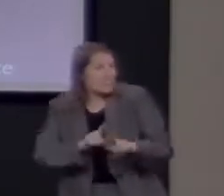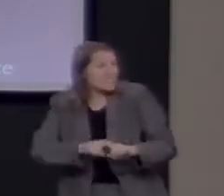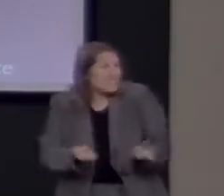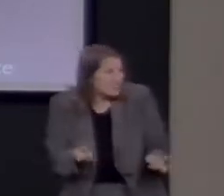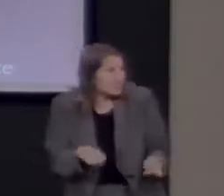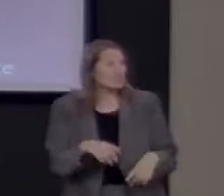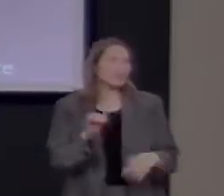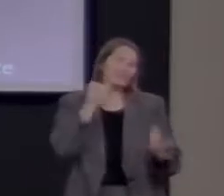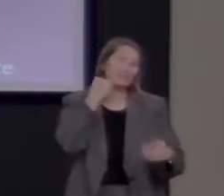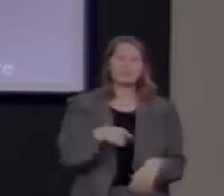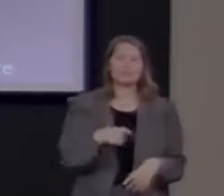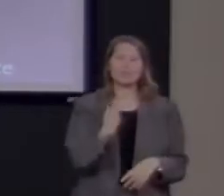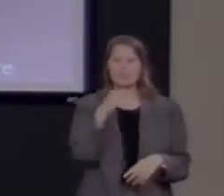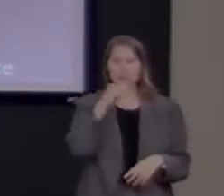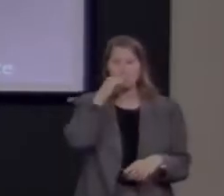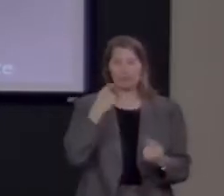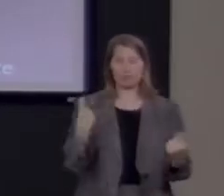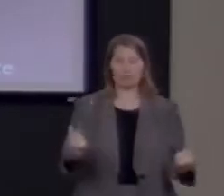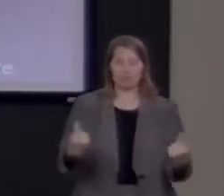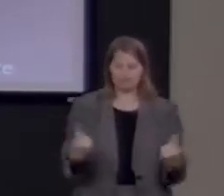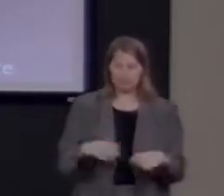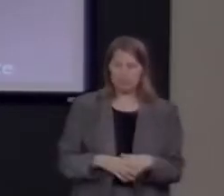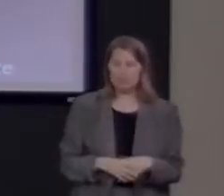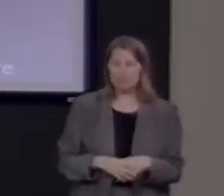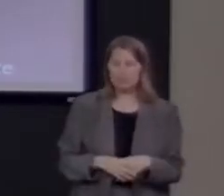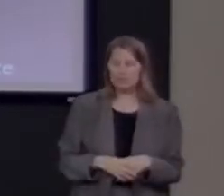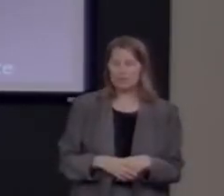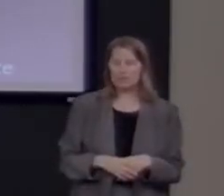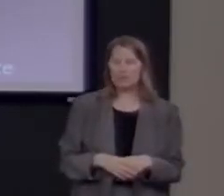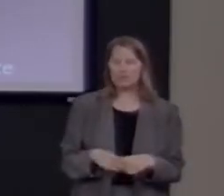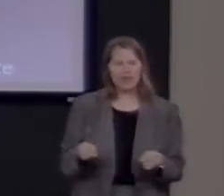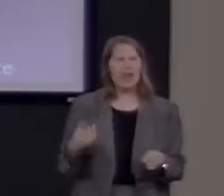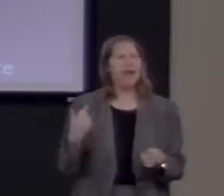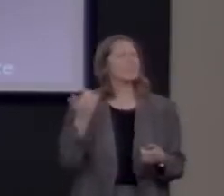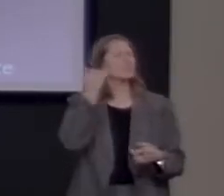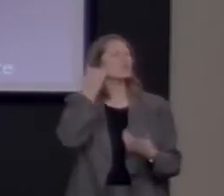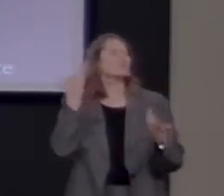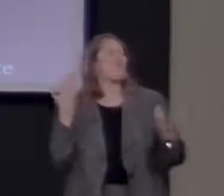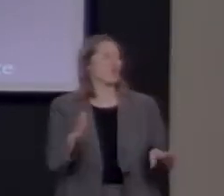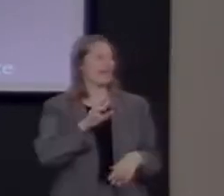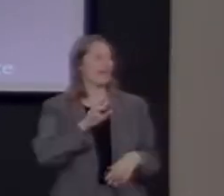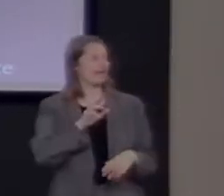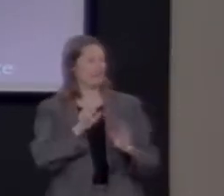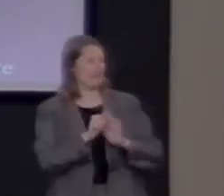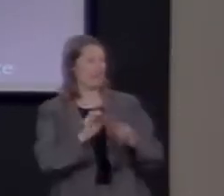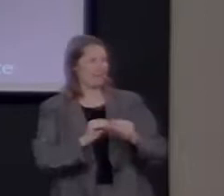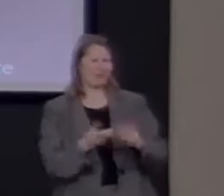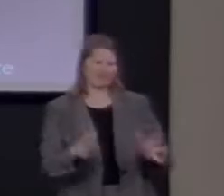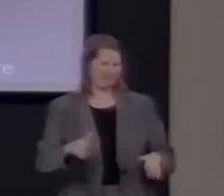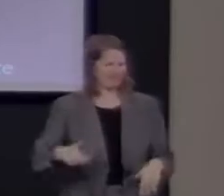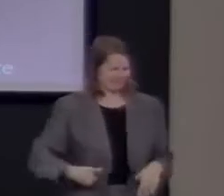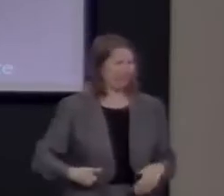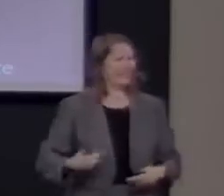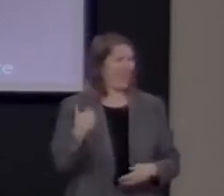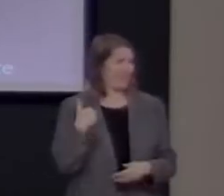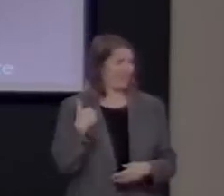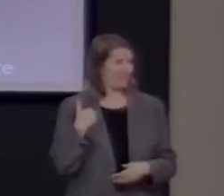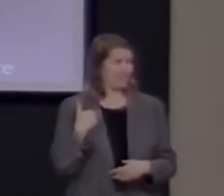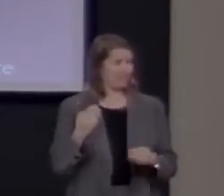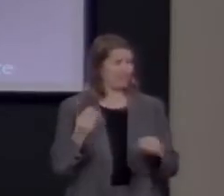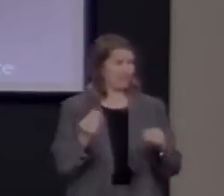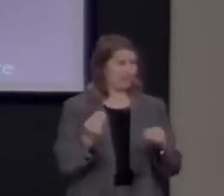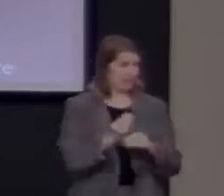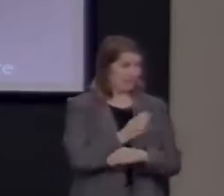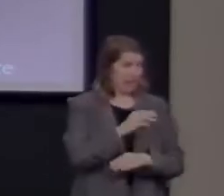do individuals who have a more mature representation of symbolic number, are those also the children who have better